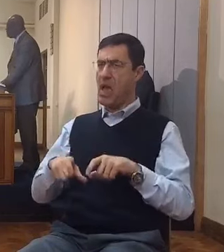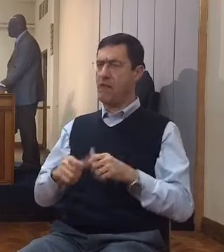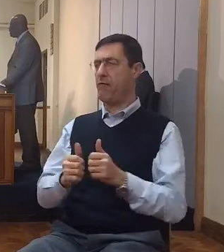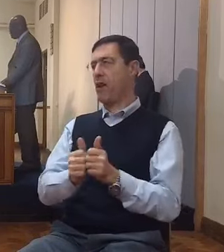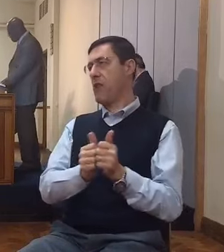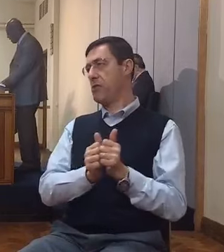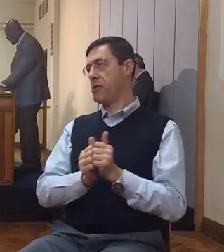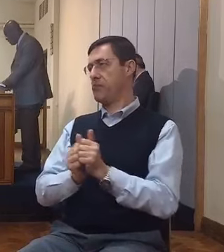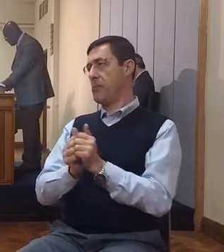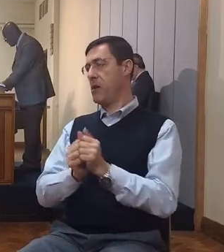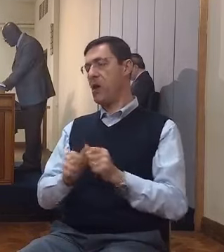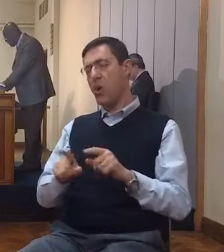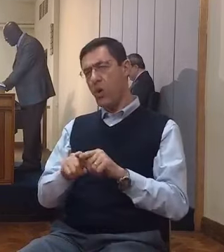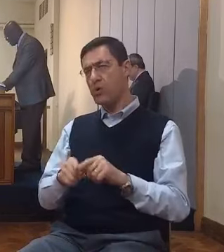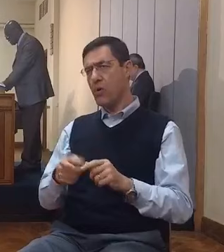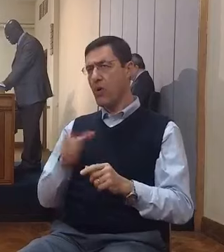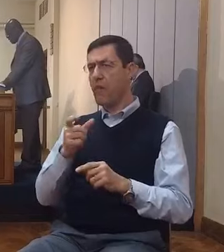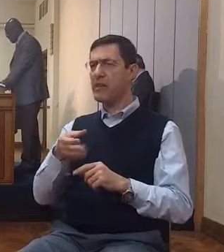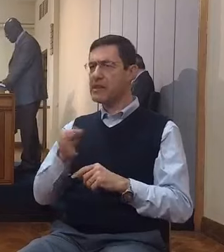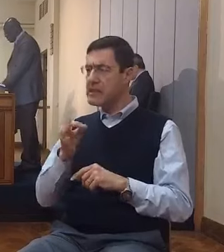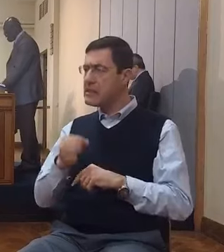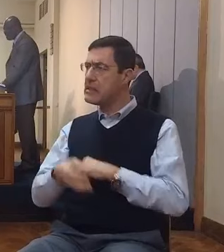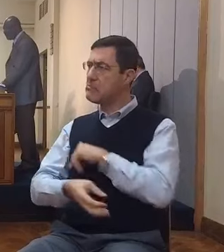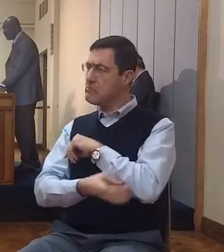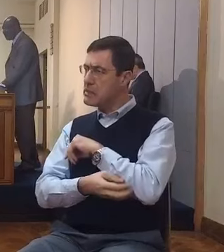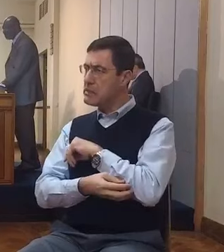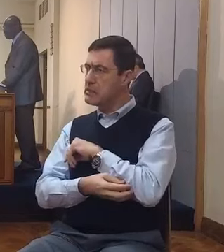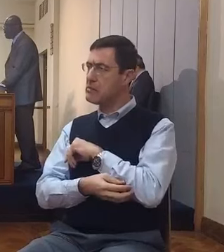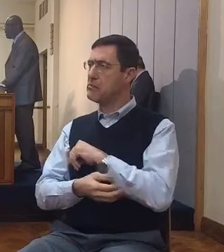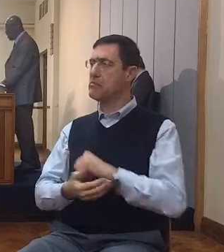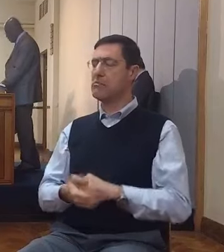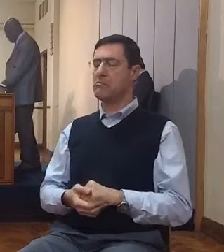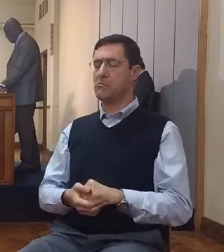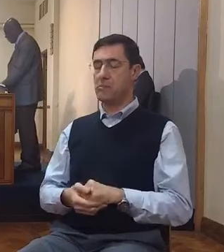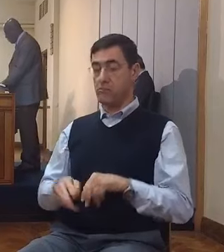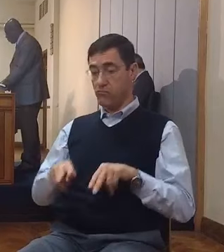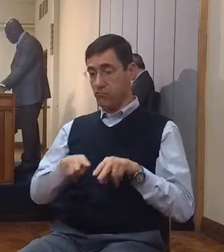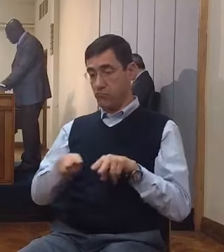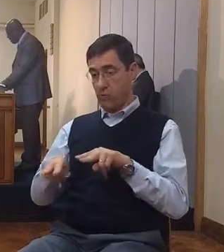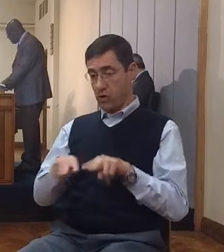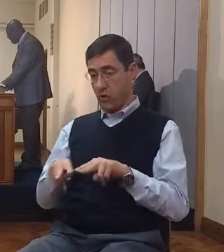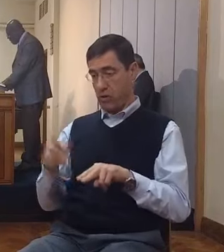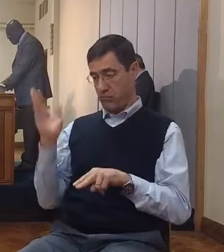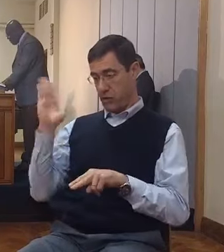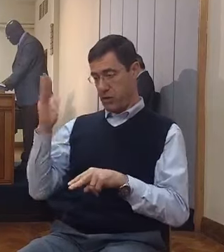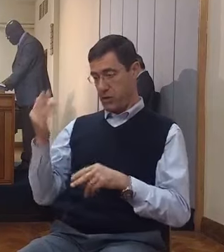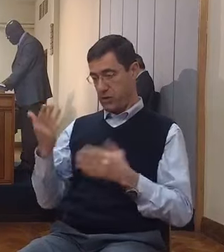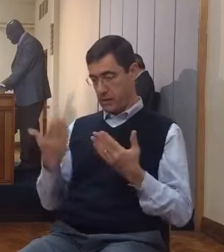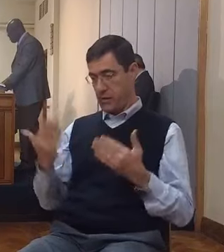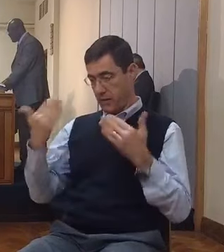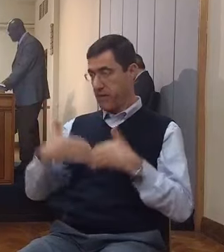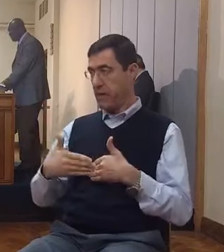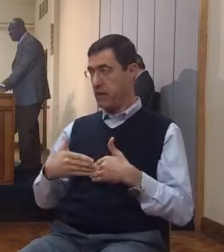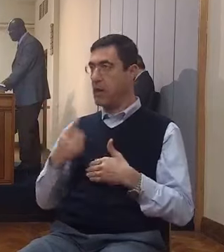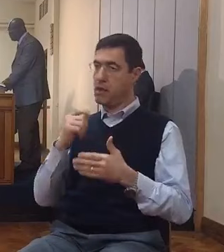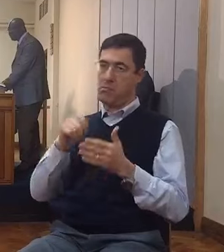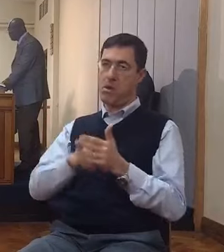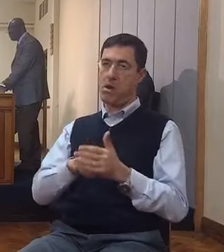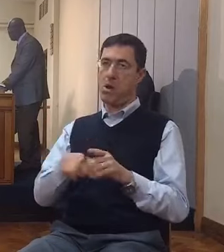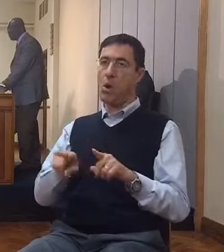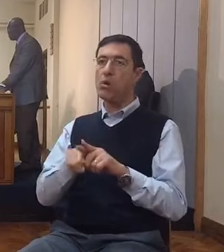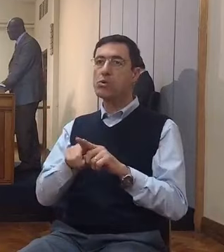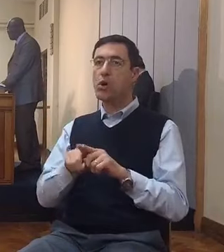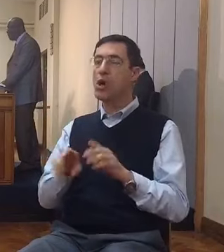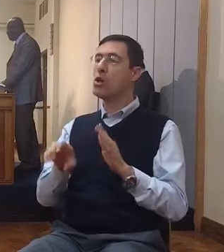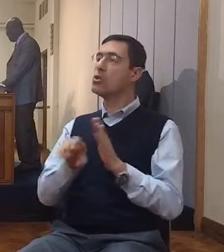fellowship and refreshments. Recordings of this evening ministry will be available. A magazine, Sword